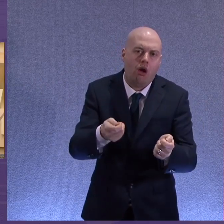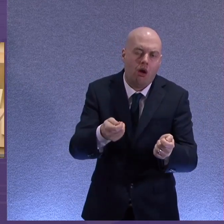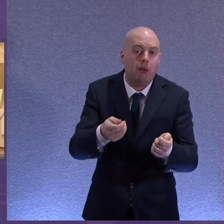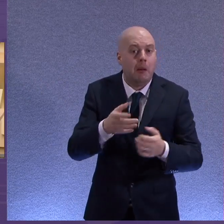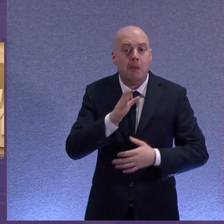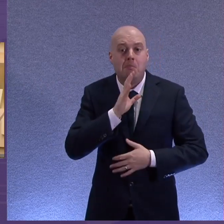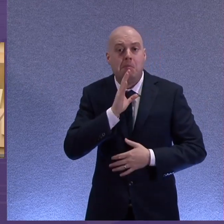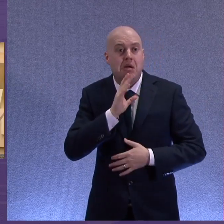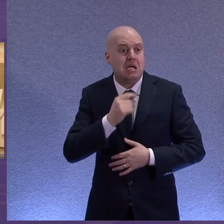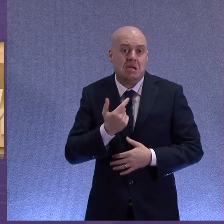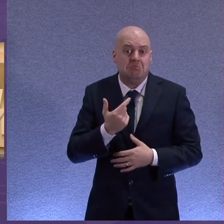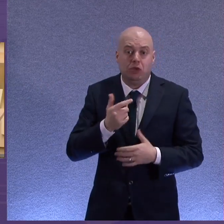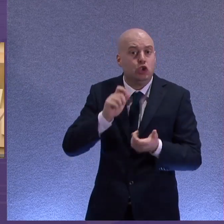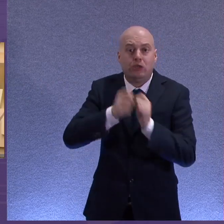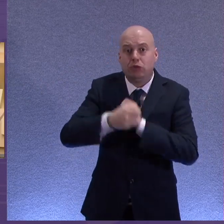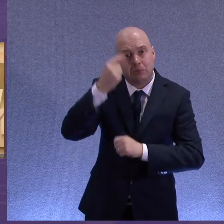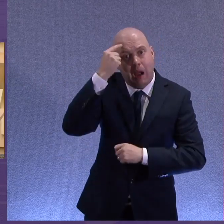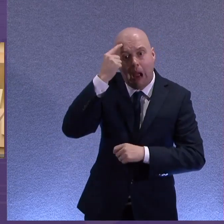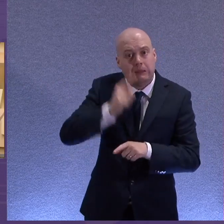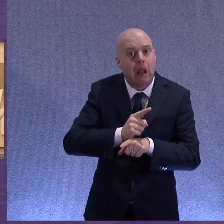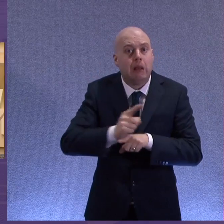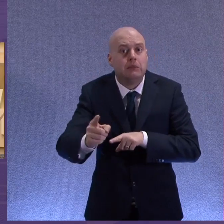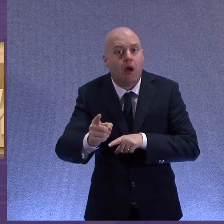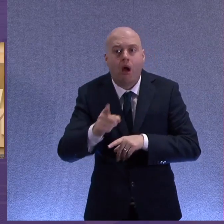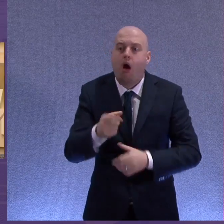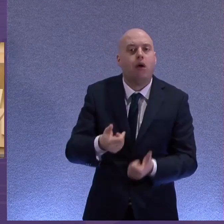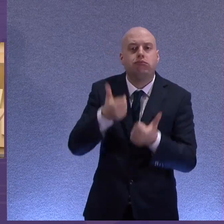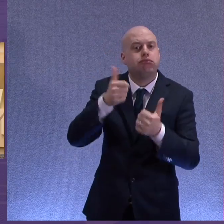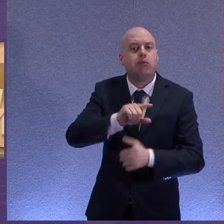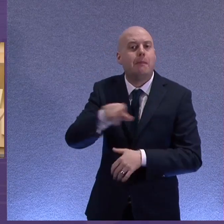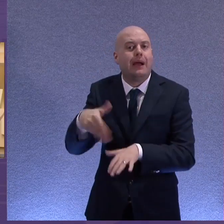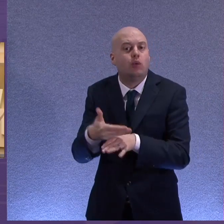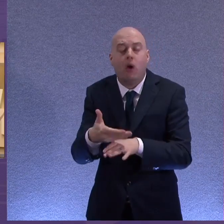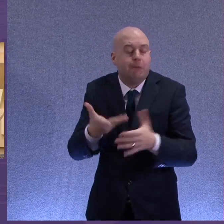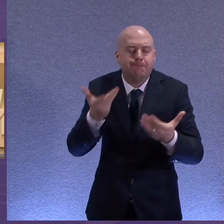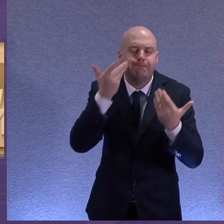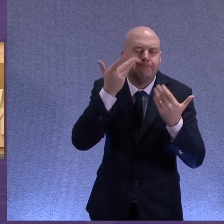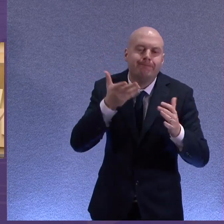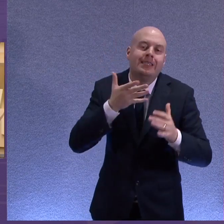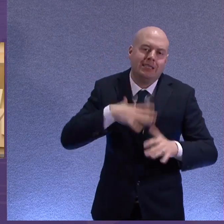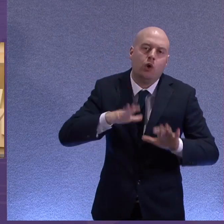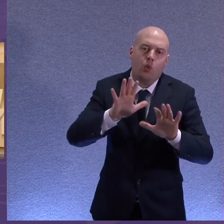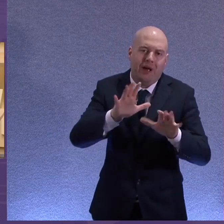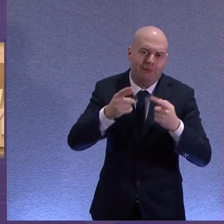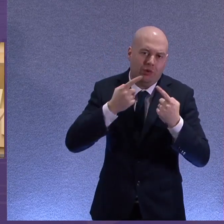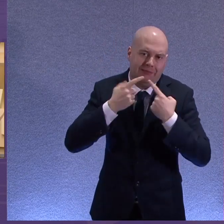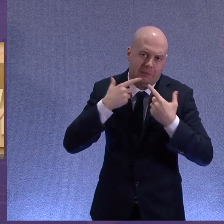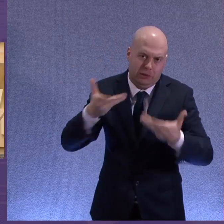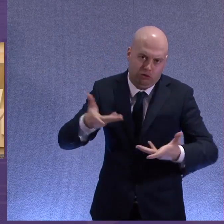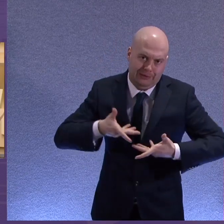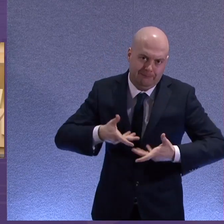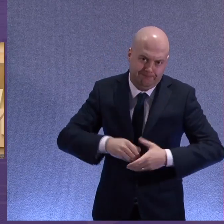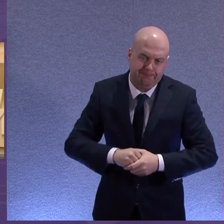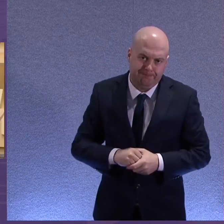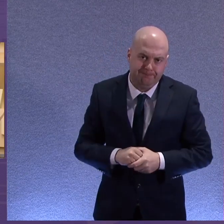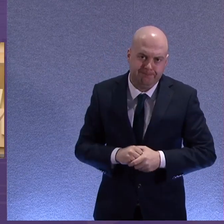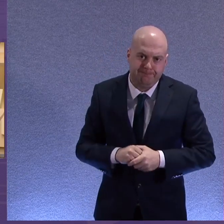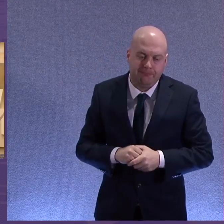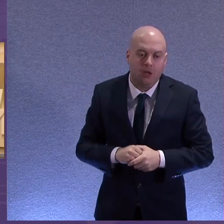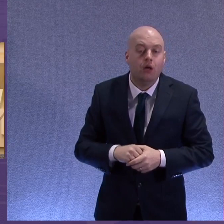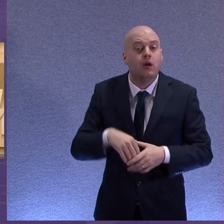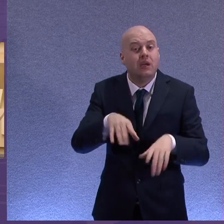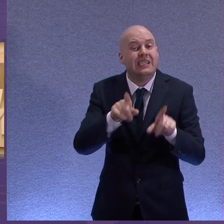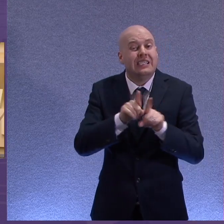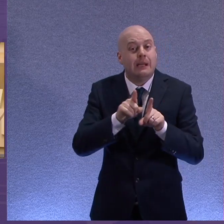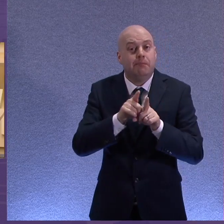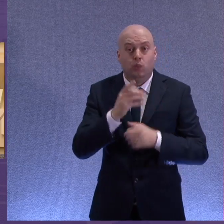think it is appropriate. So we will continue to be as consistent as possible, taking account of those operational differences. Similarly on